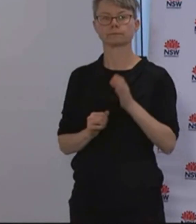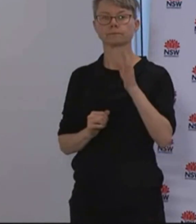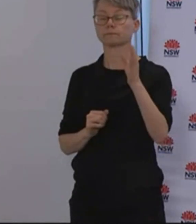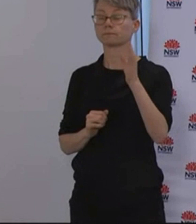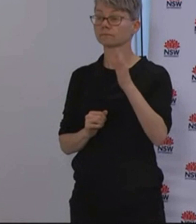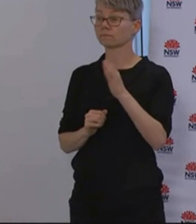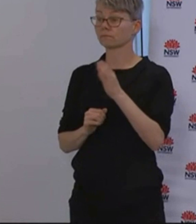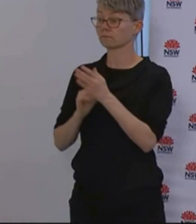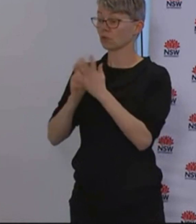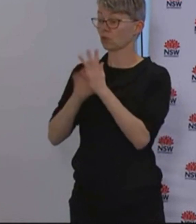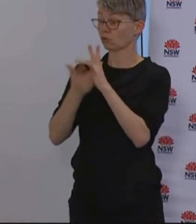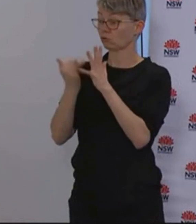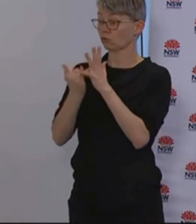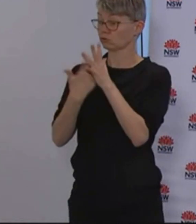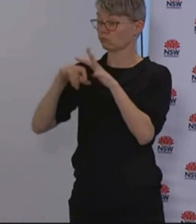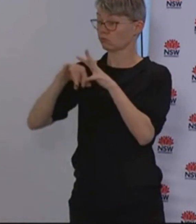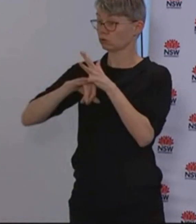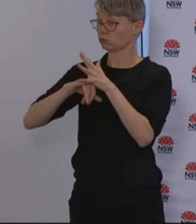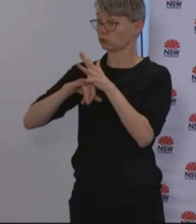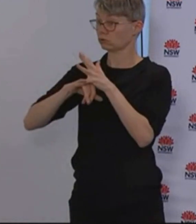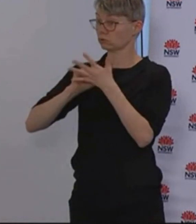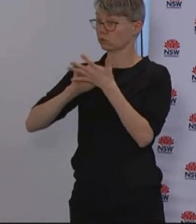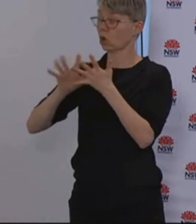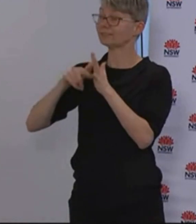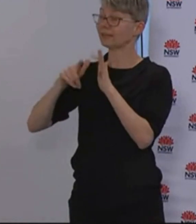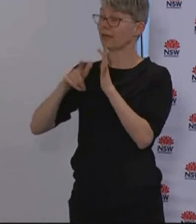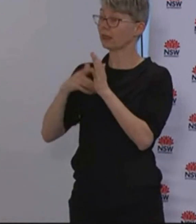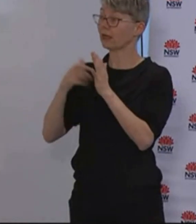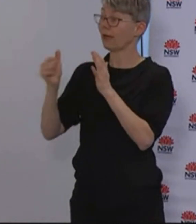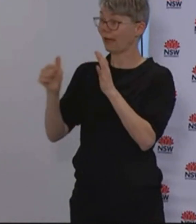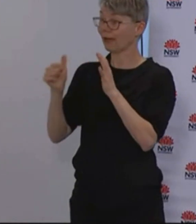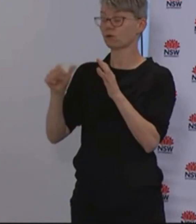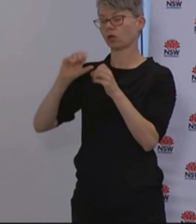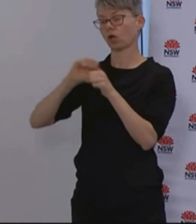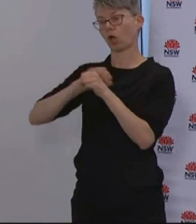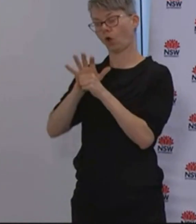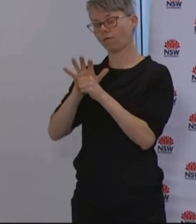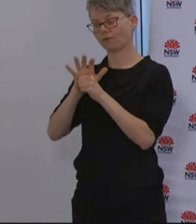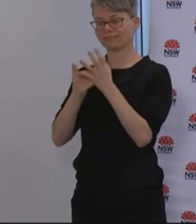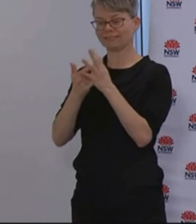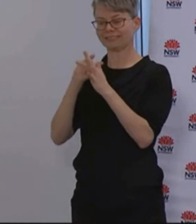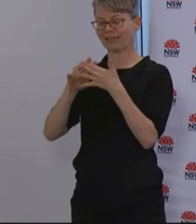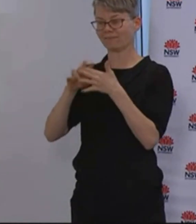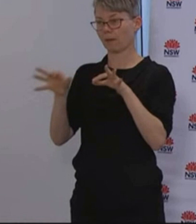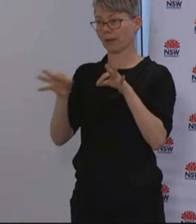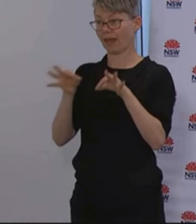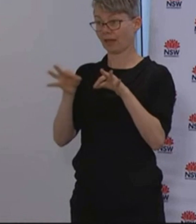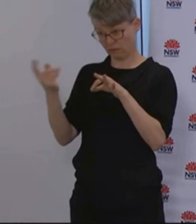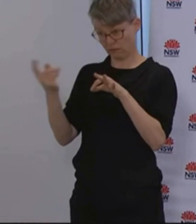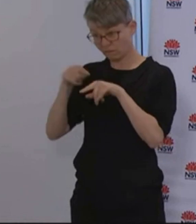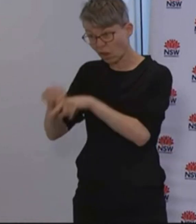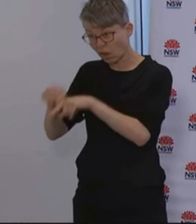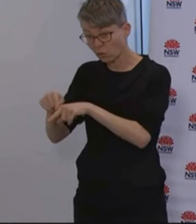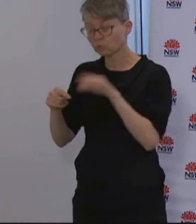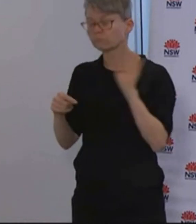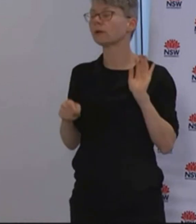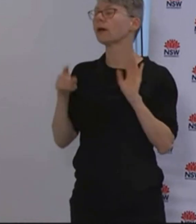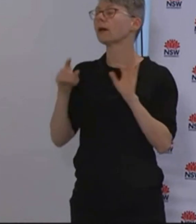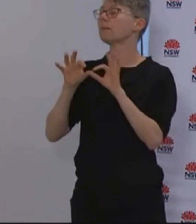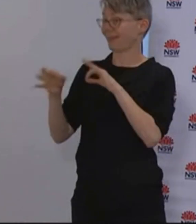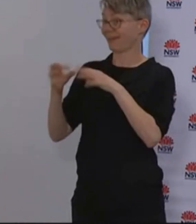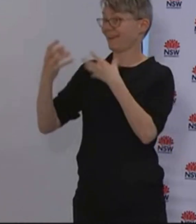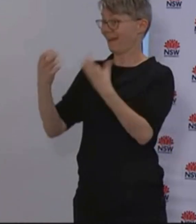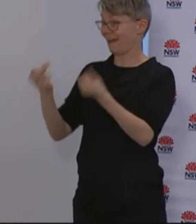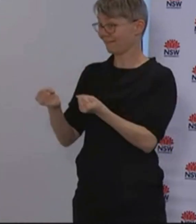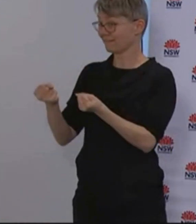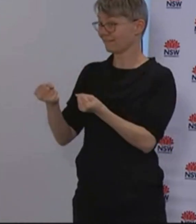COVID-safe plan? The Crossroads Hotel had a COVID-safe plan, and we were